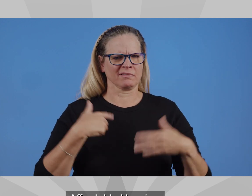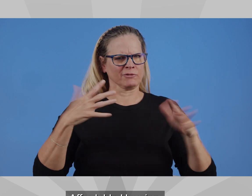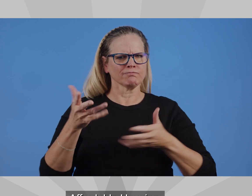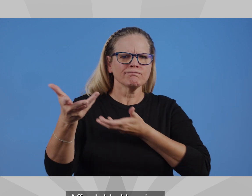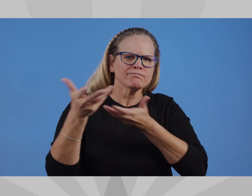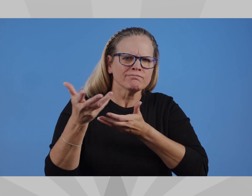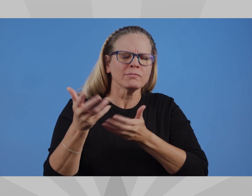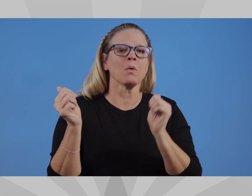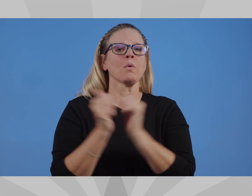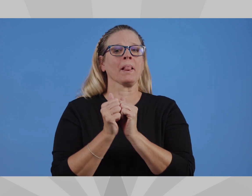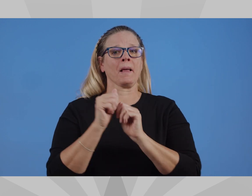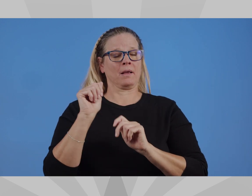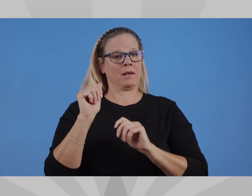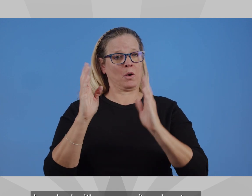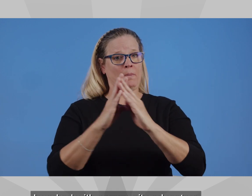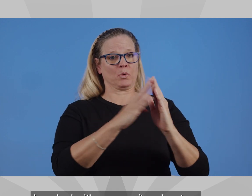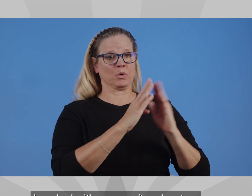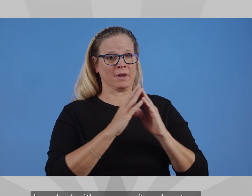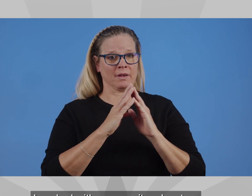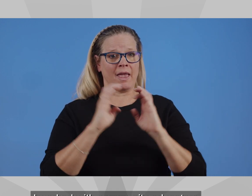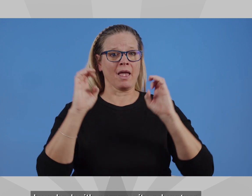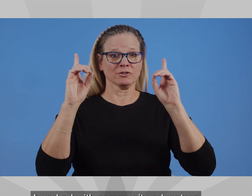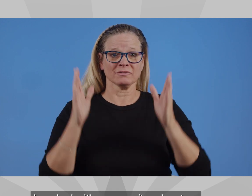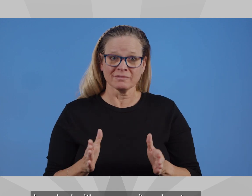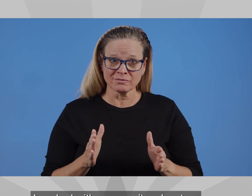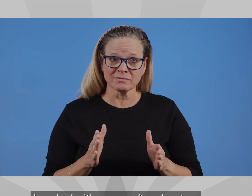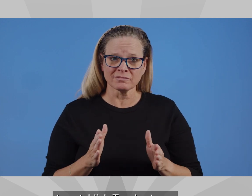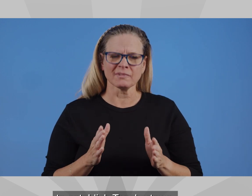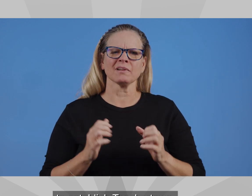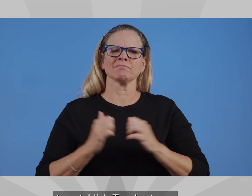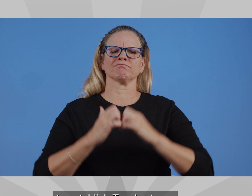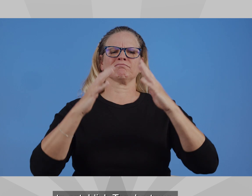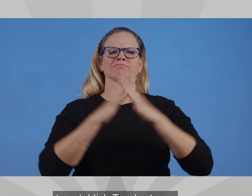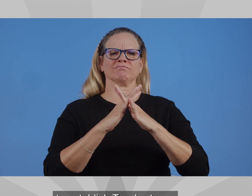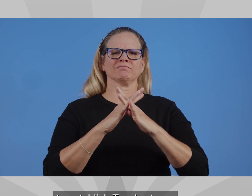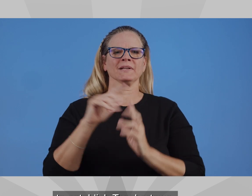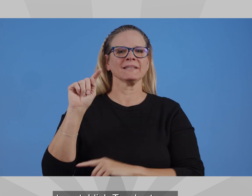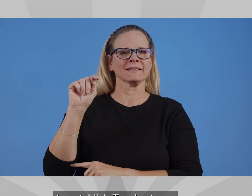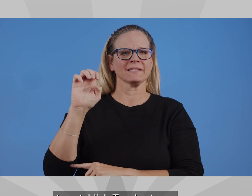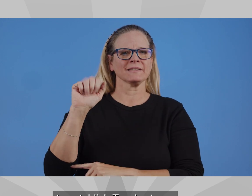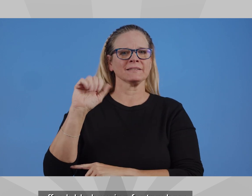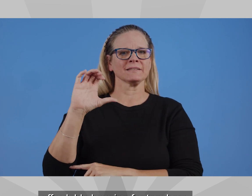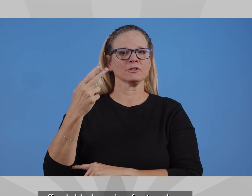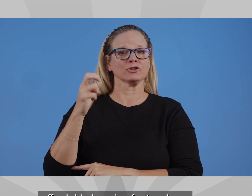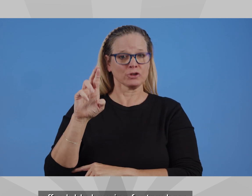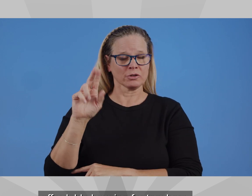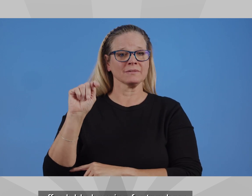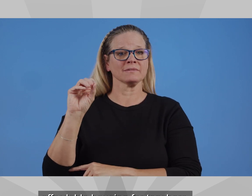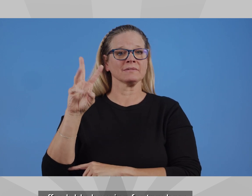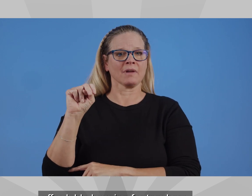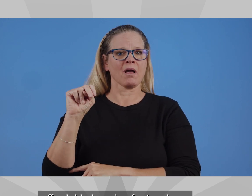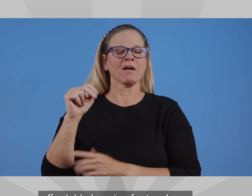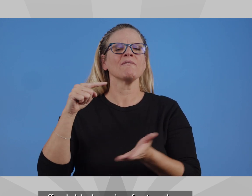Affordable housing. I worked with community educators to establish Teacher Town, affordable